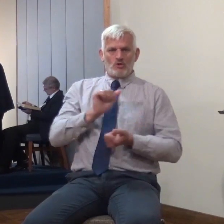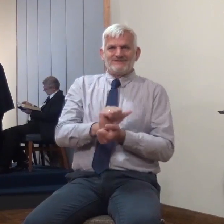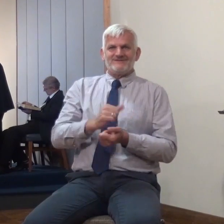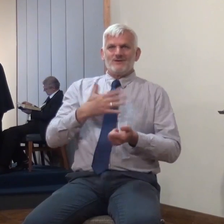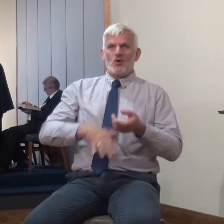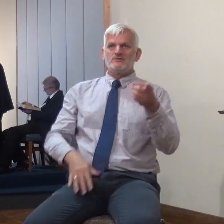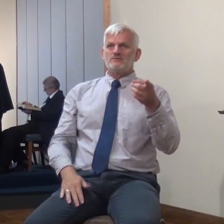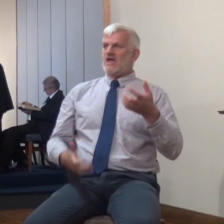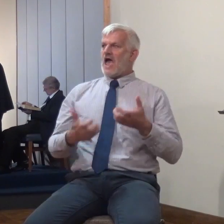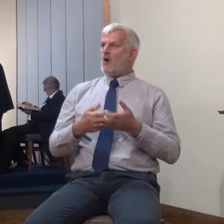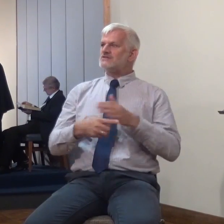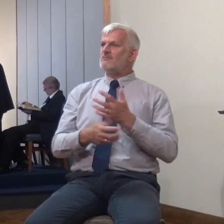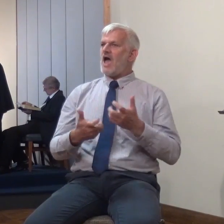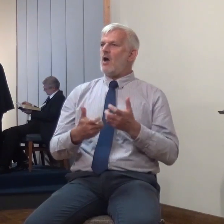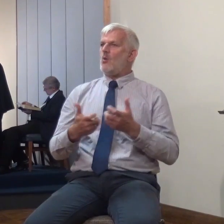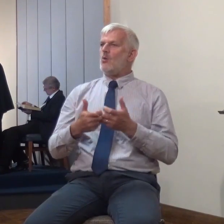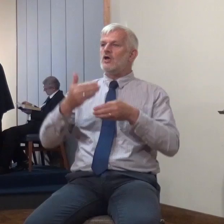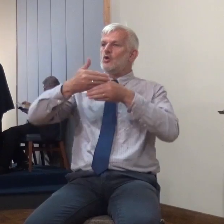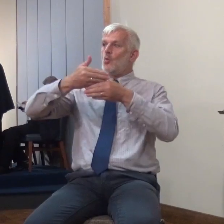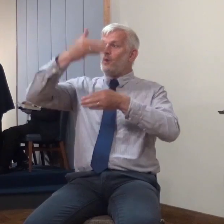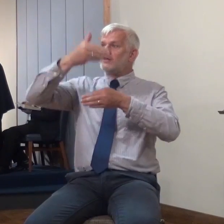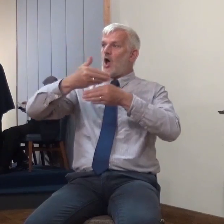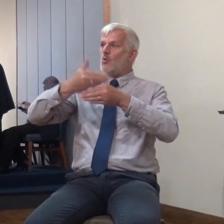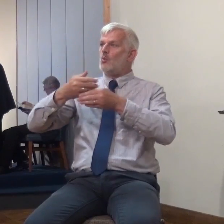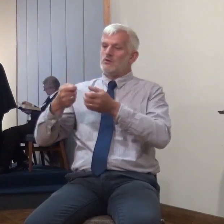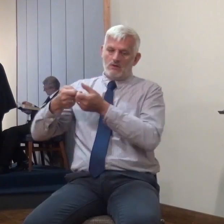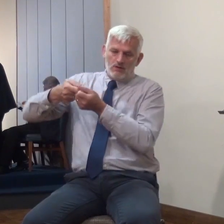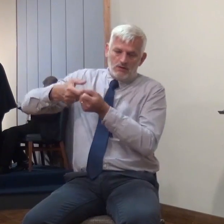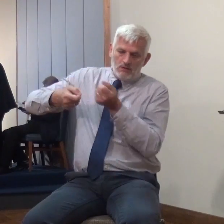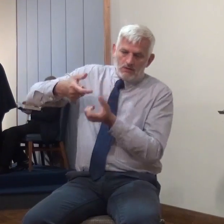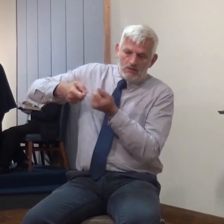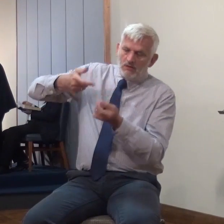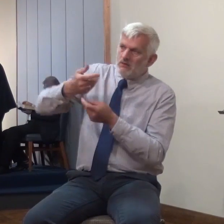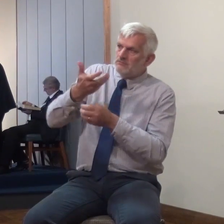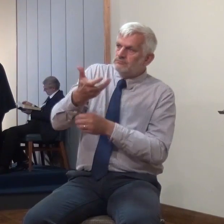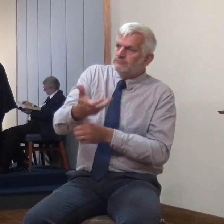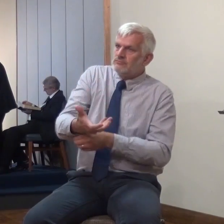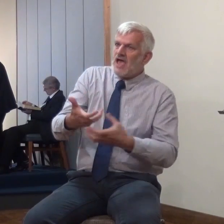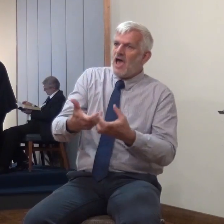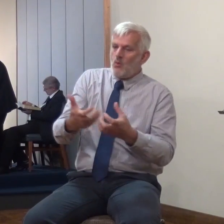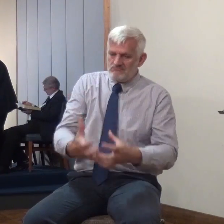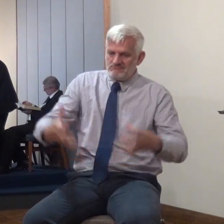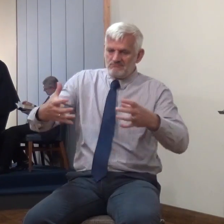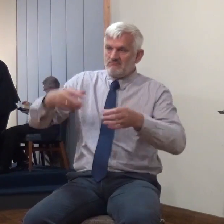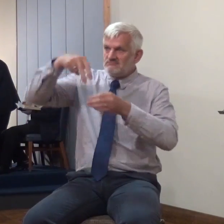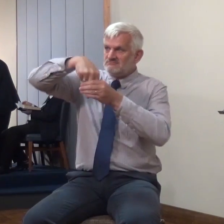through a window in a basket was I let down on the wall and escaped his